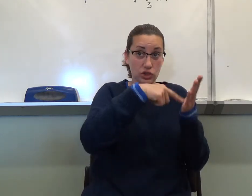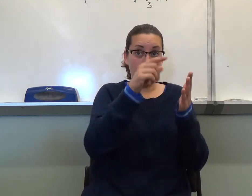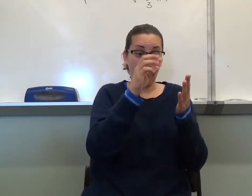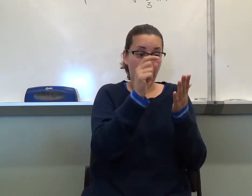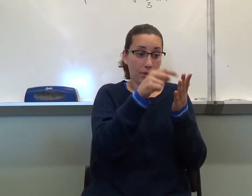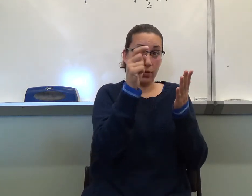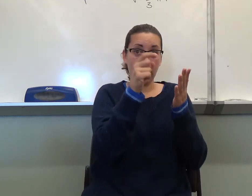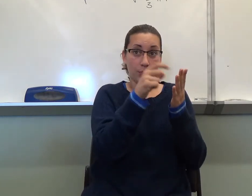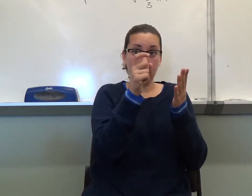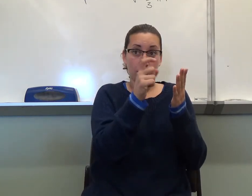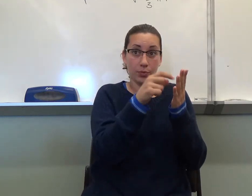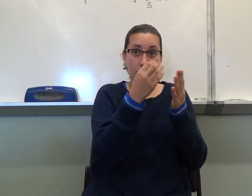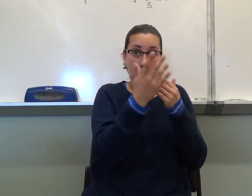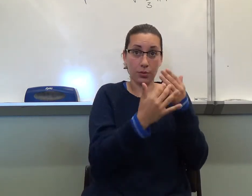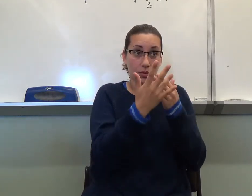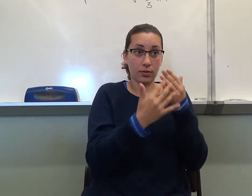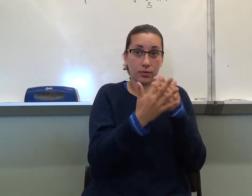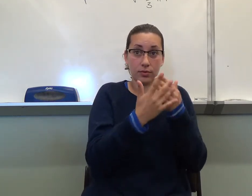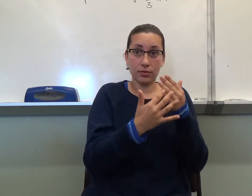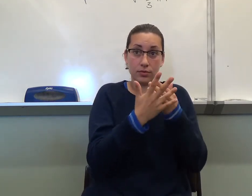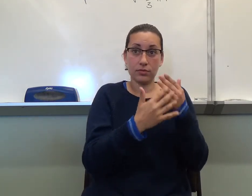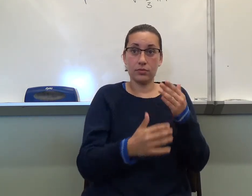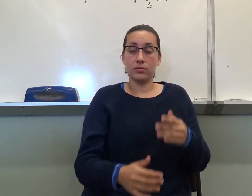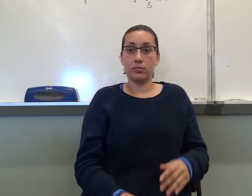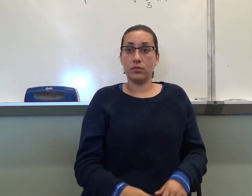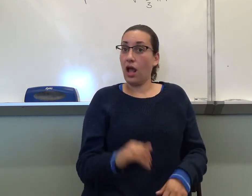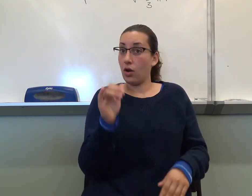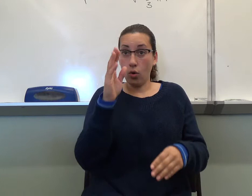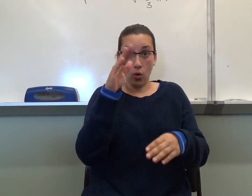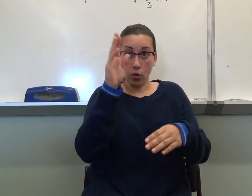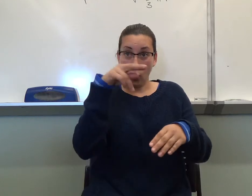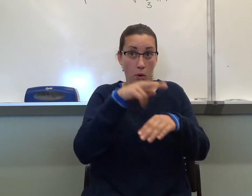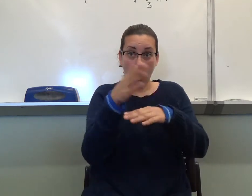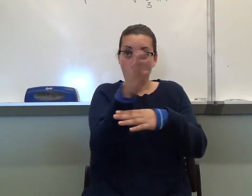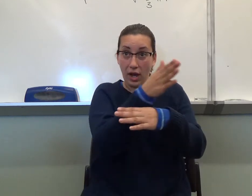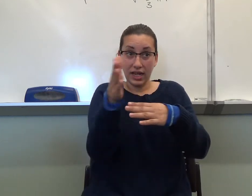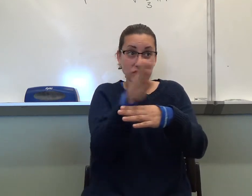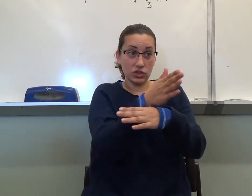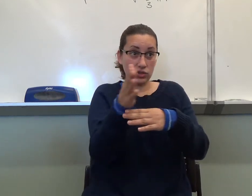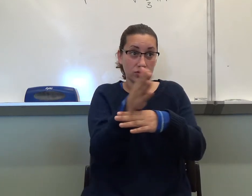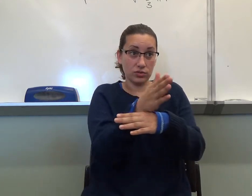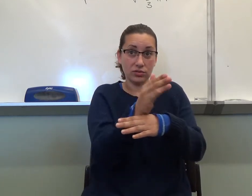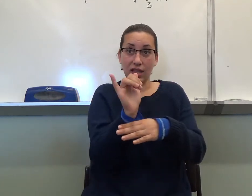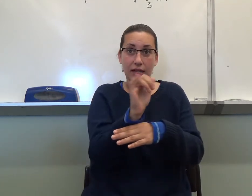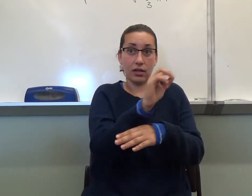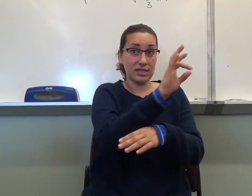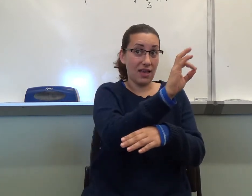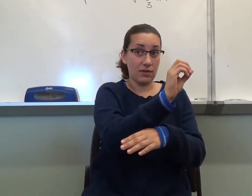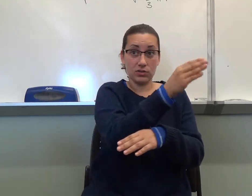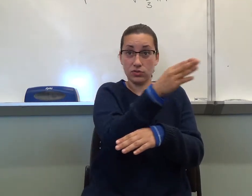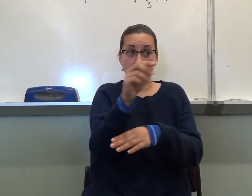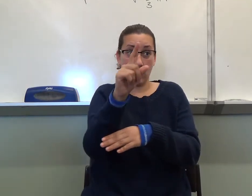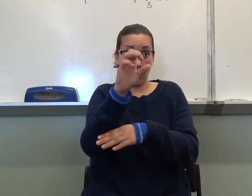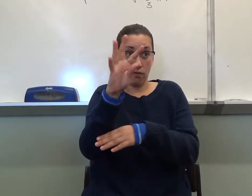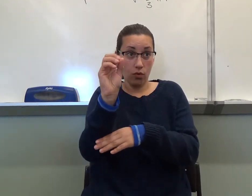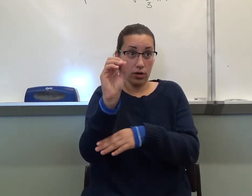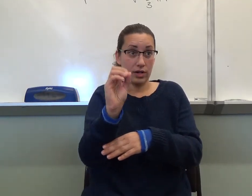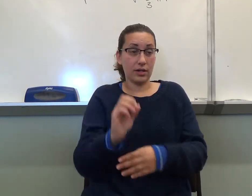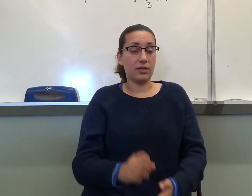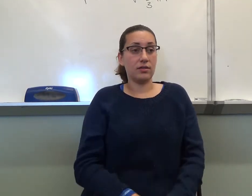up, and everyone likes that. It's kind of fun to do. But notice, you really do have to put a legend in that, because until